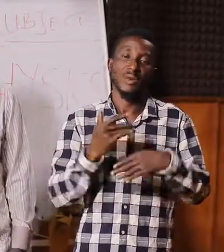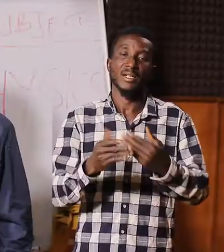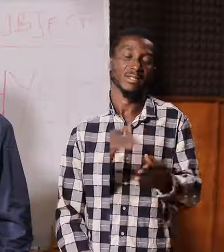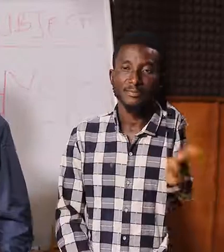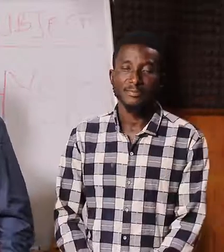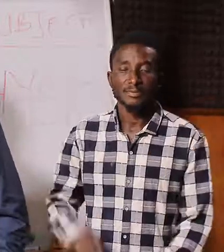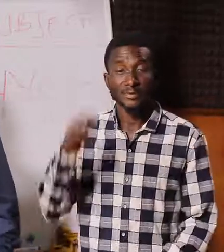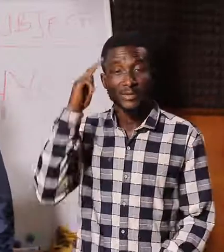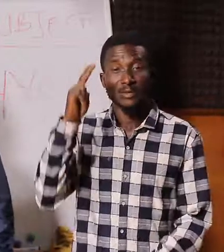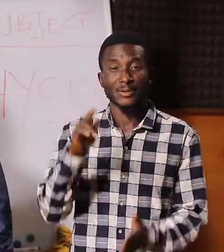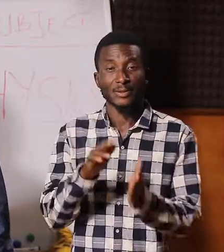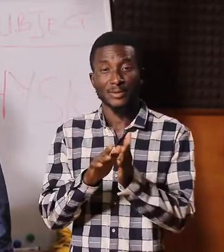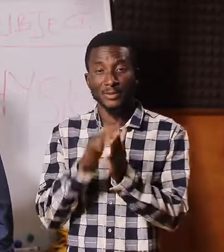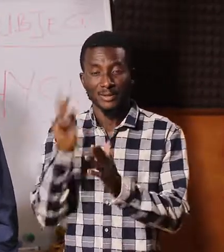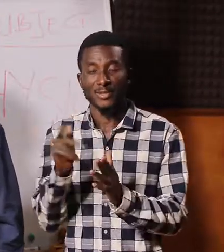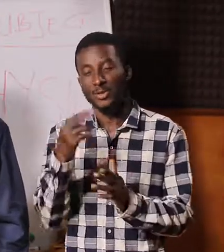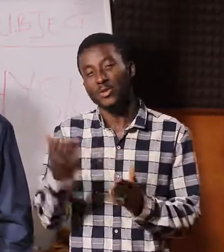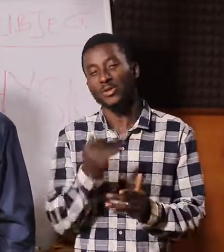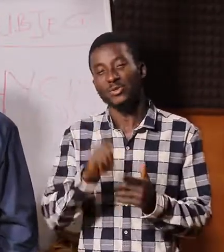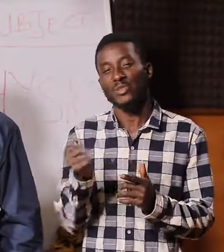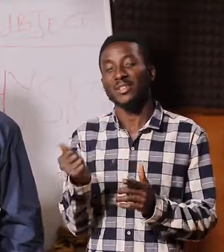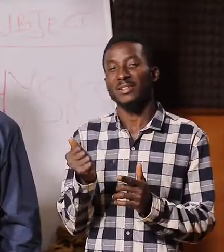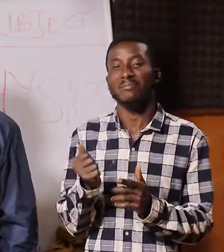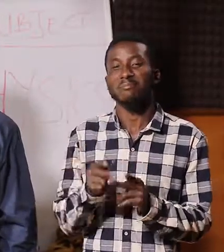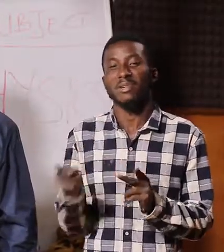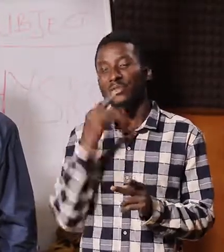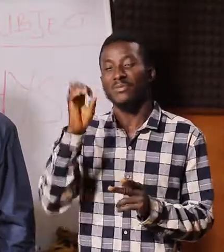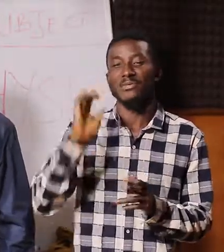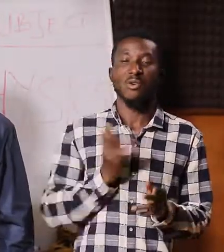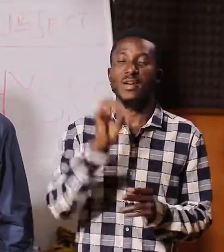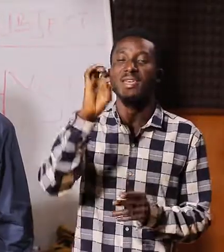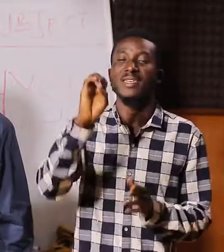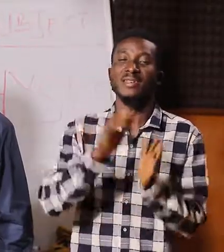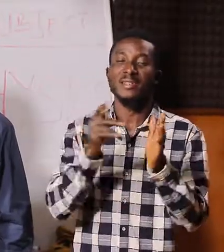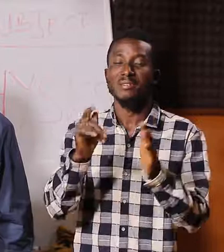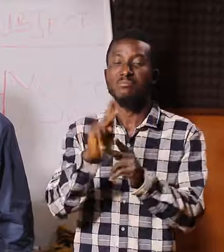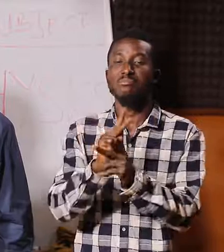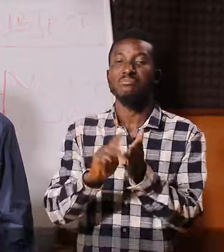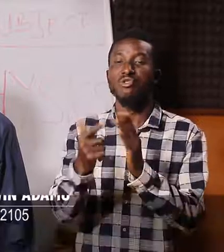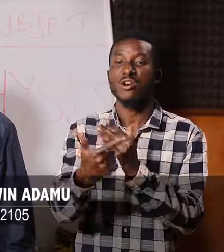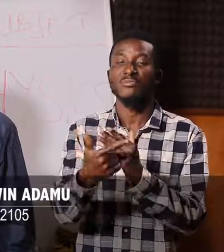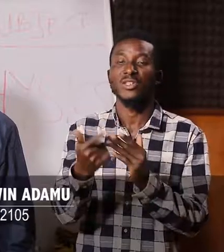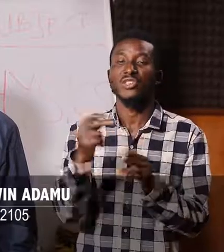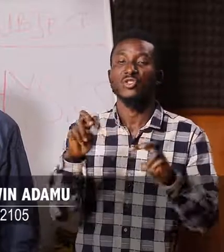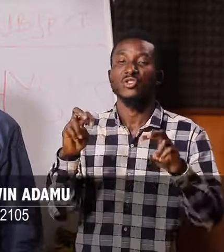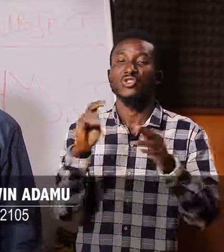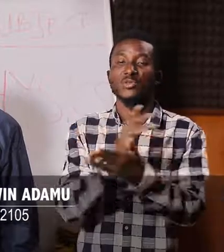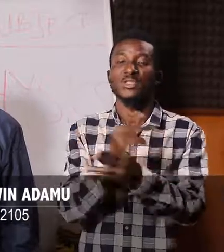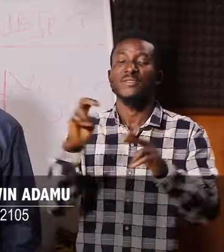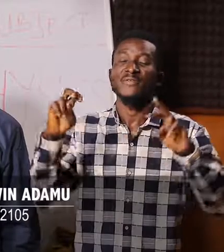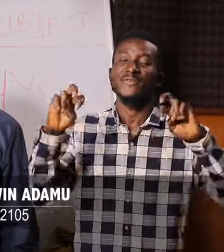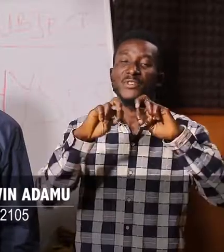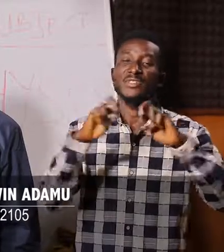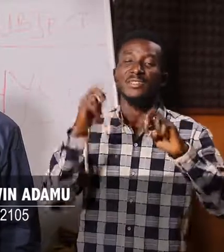lesson. Hello, learners. You are welcome to another session of our e-learning program. The subject physics. I'm